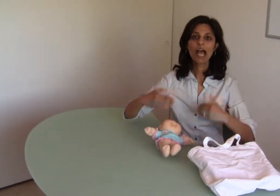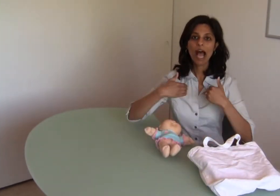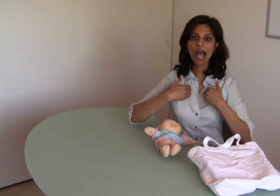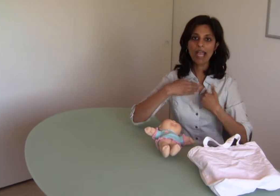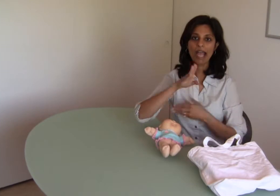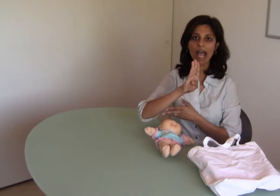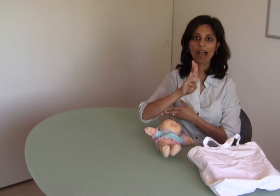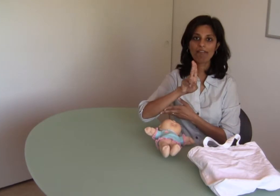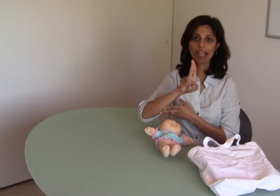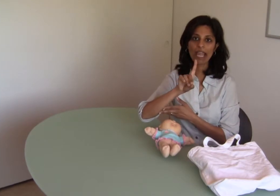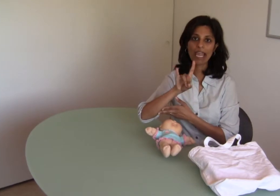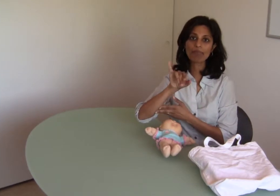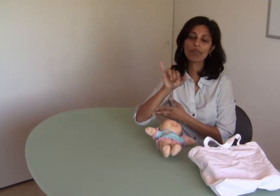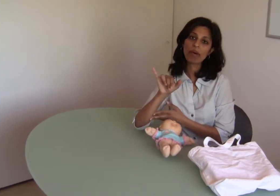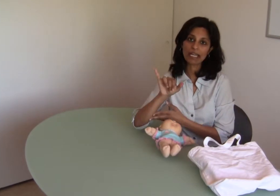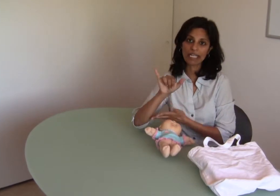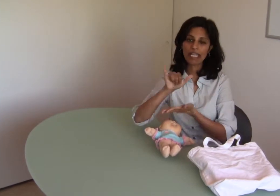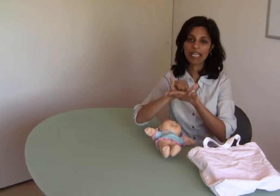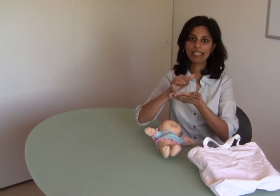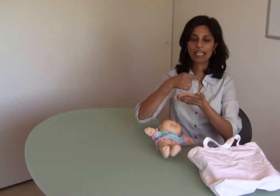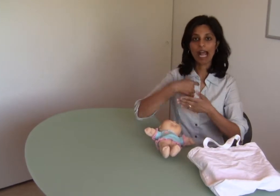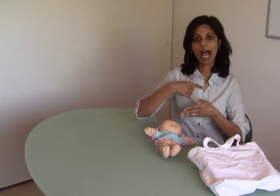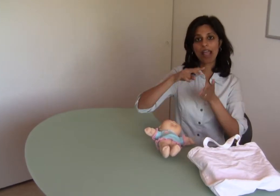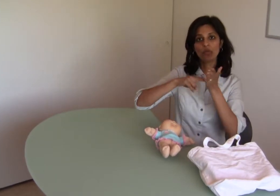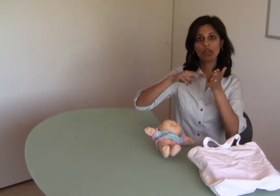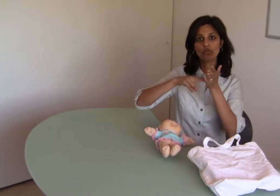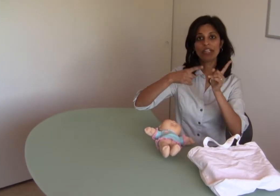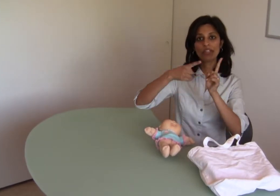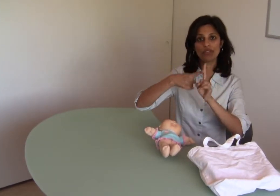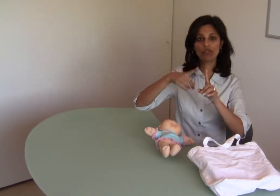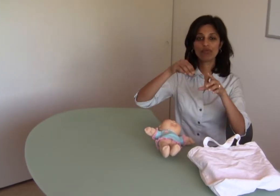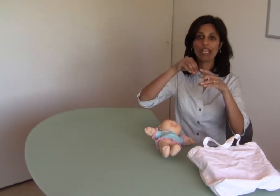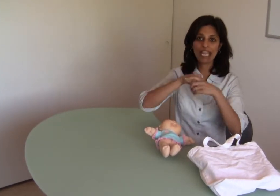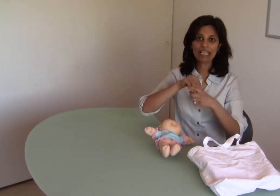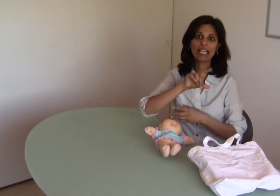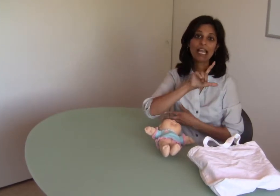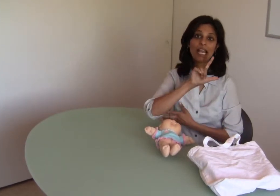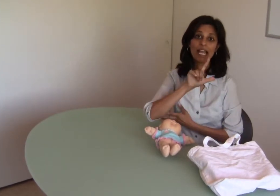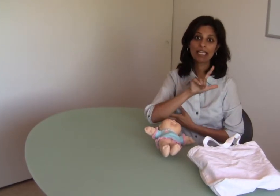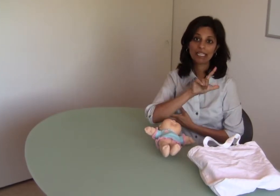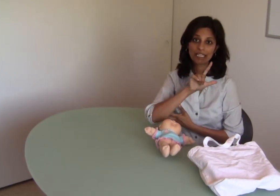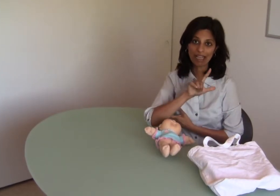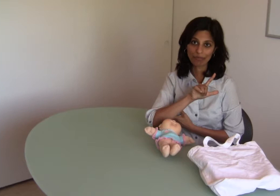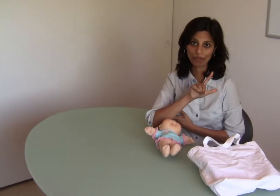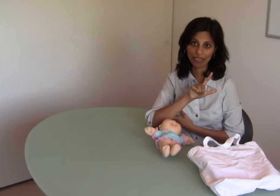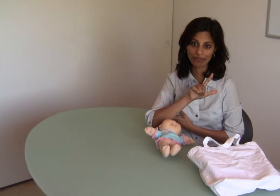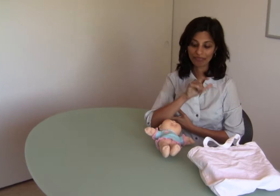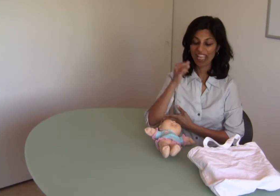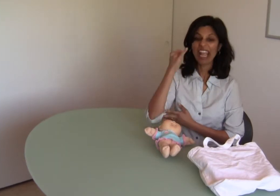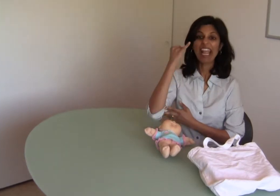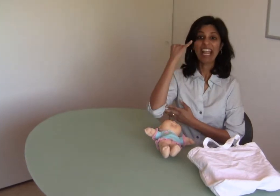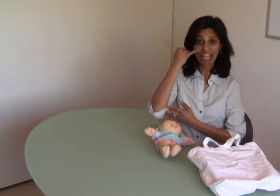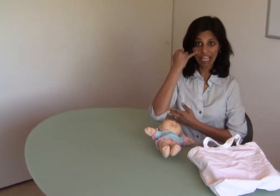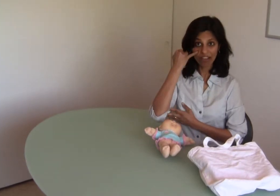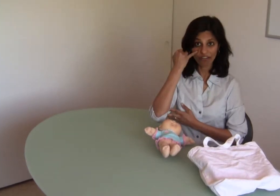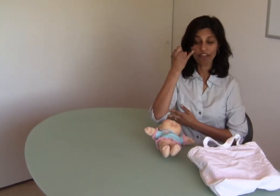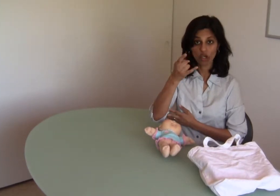I have a buddy that I will read to in the library. If